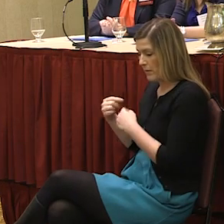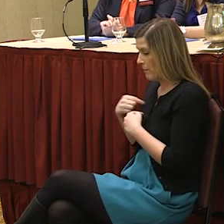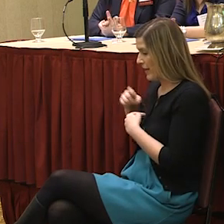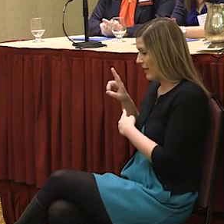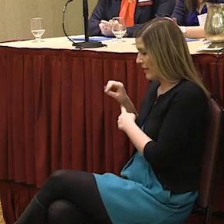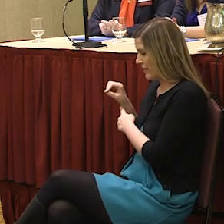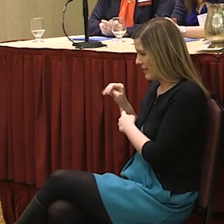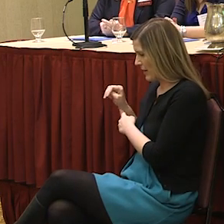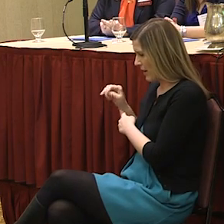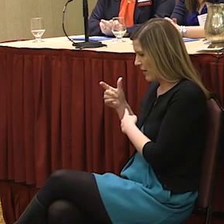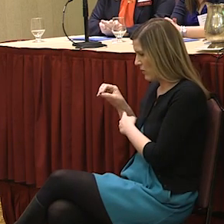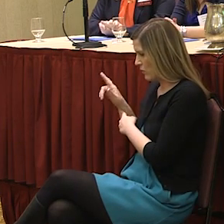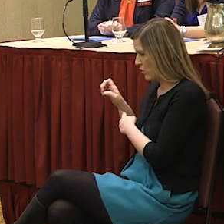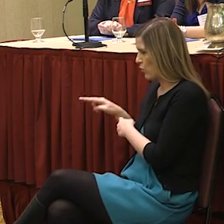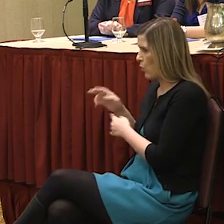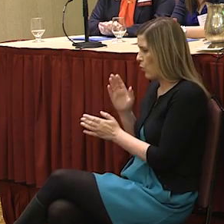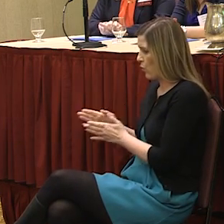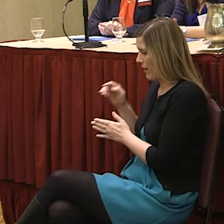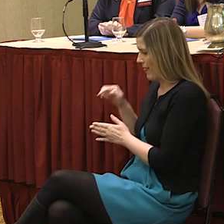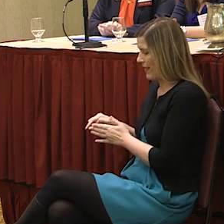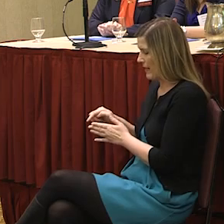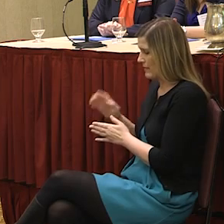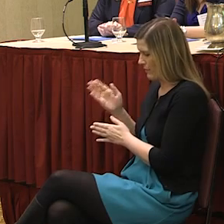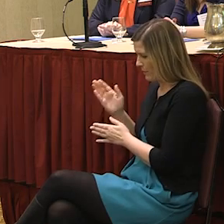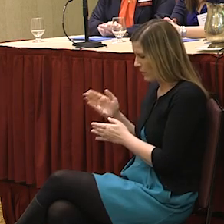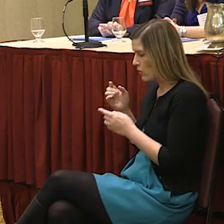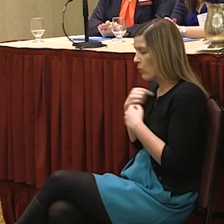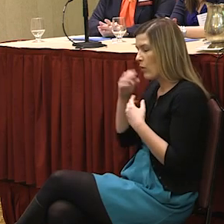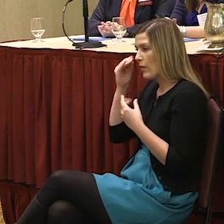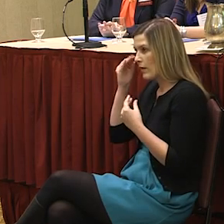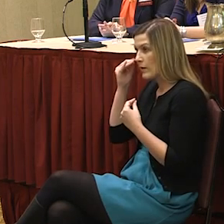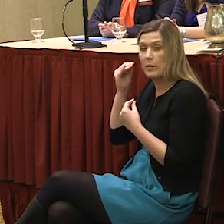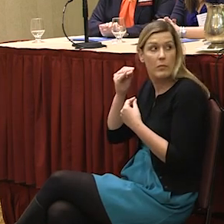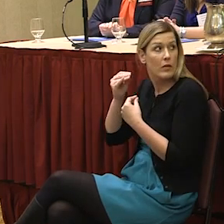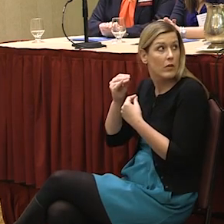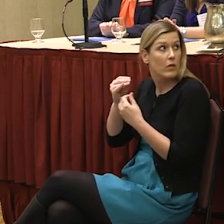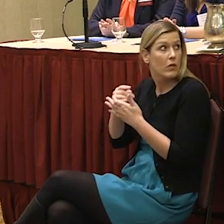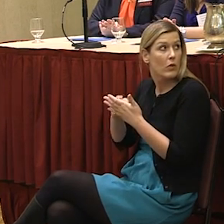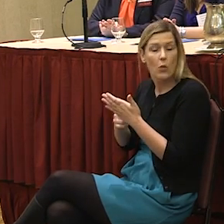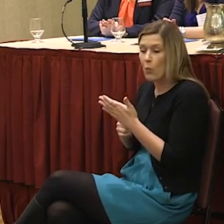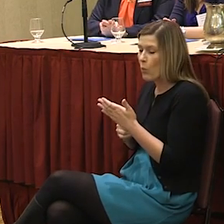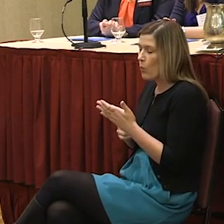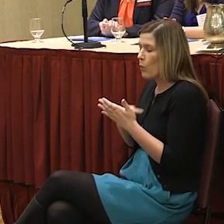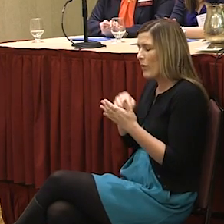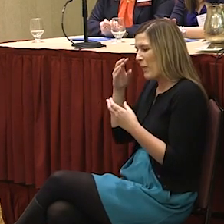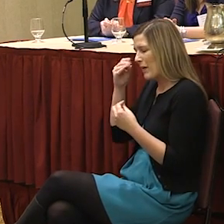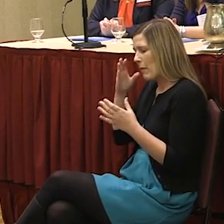had organized this breakout session when we were thinking about what a session